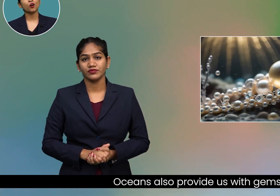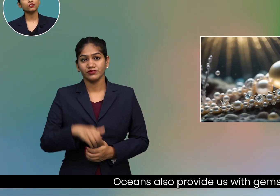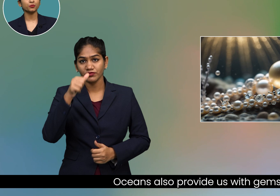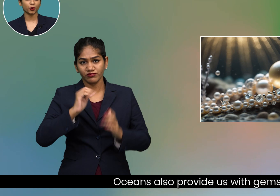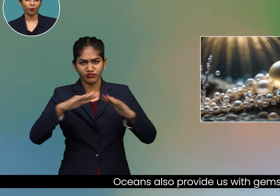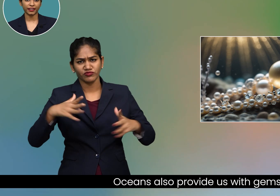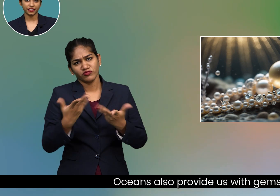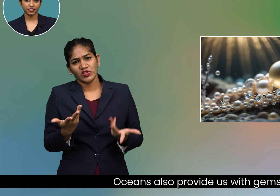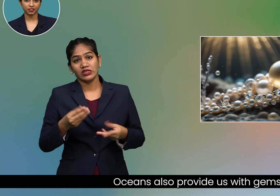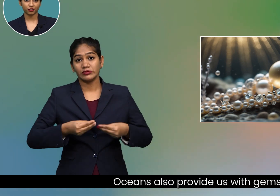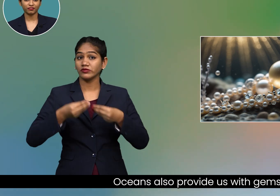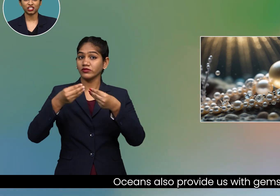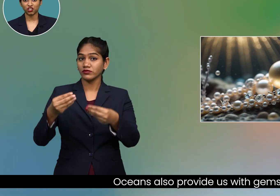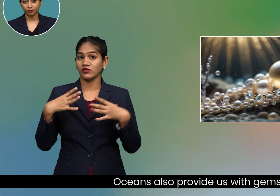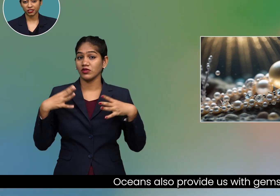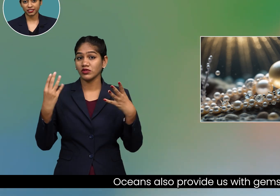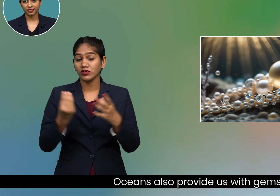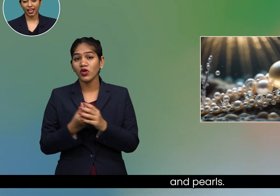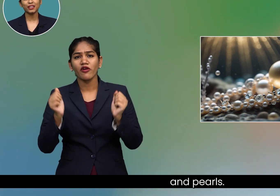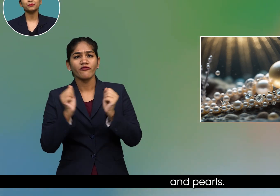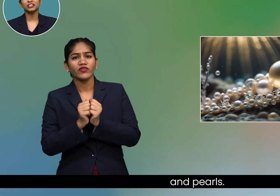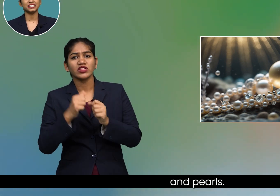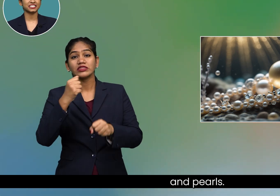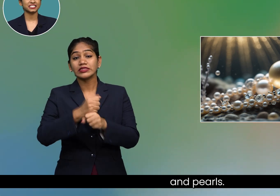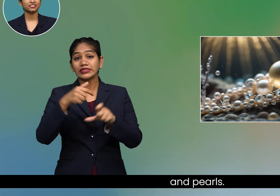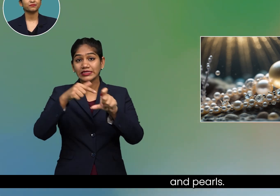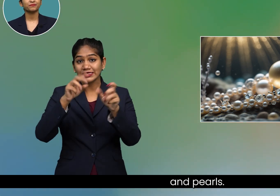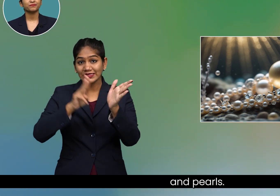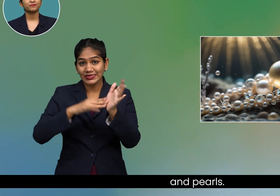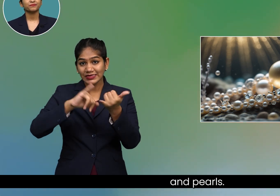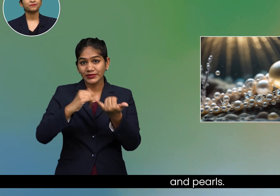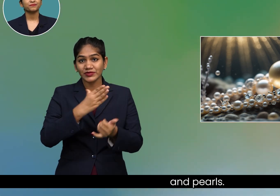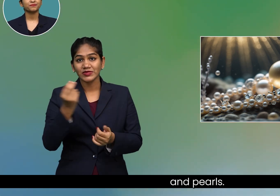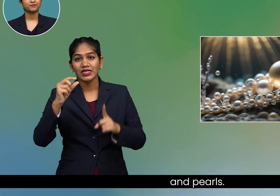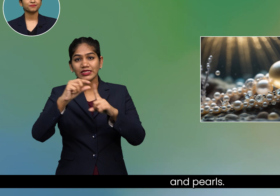Oceans also provide us with gems and pearls.